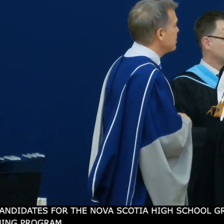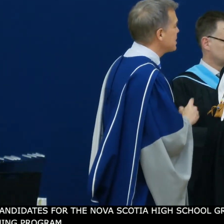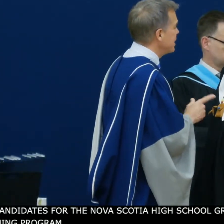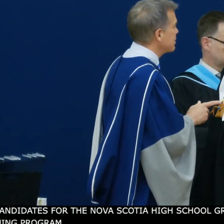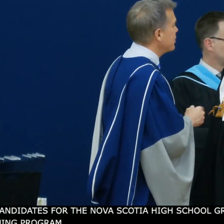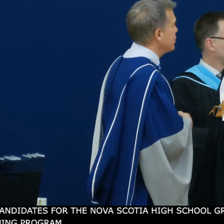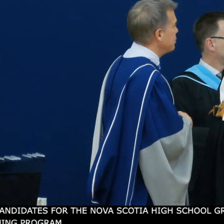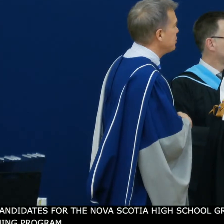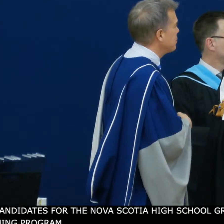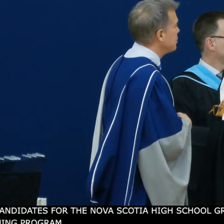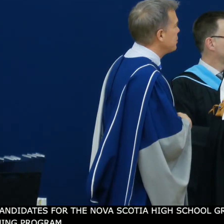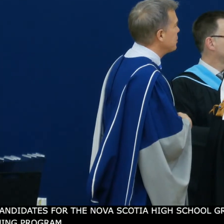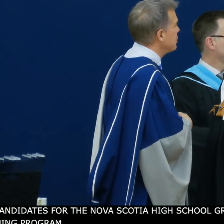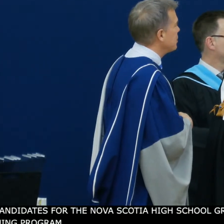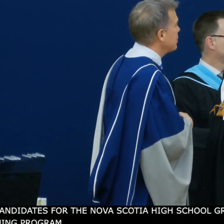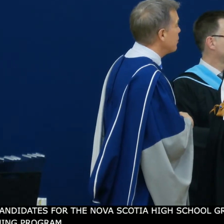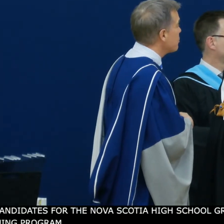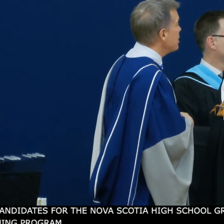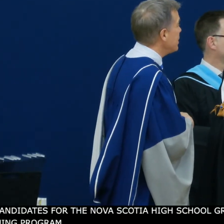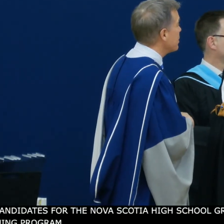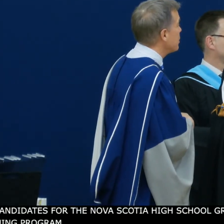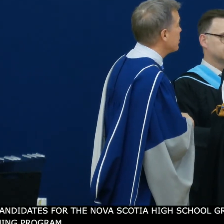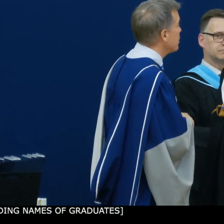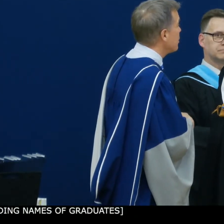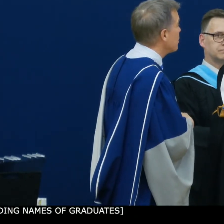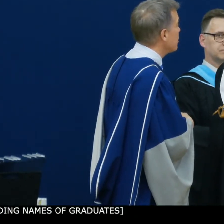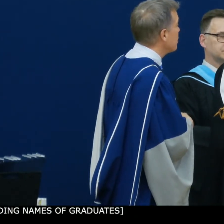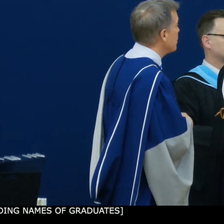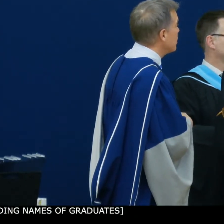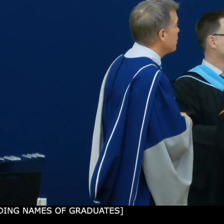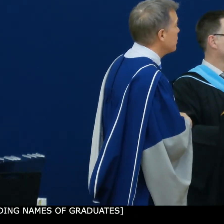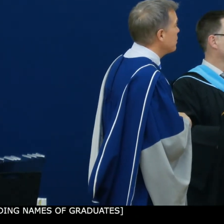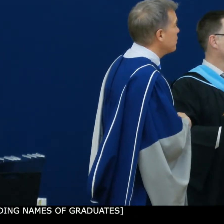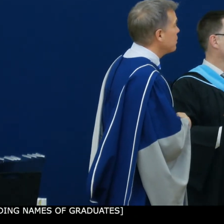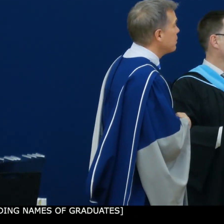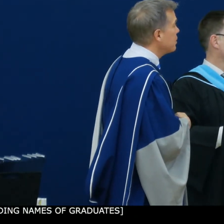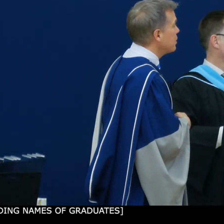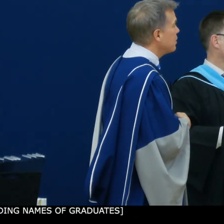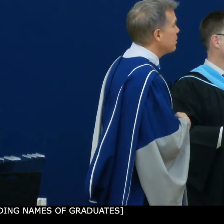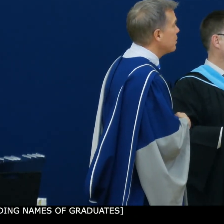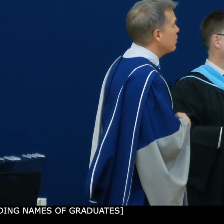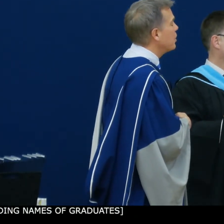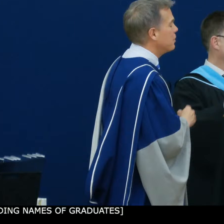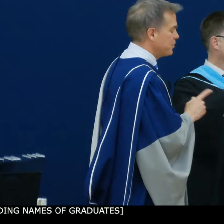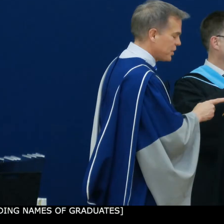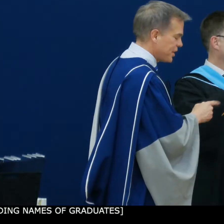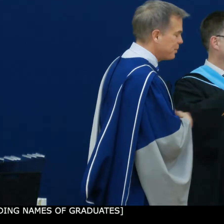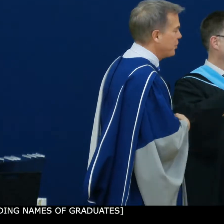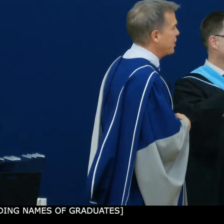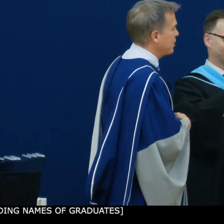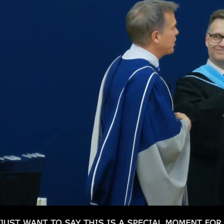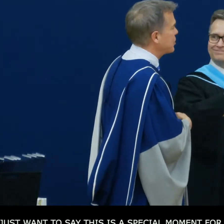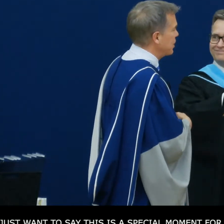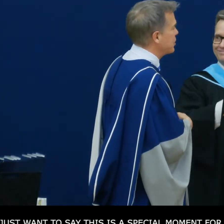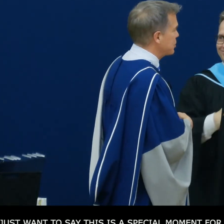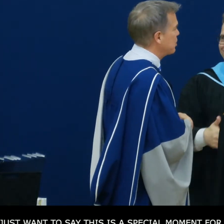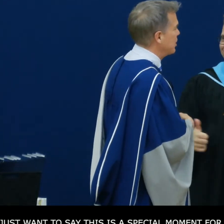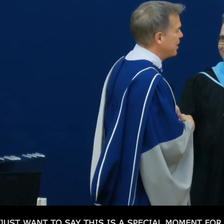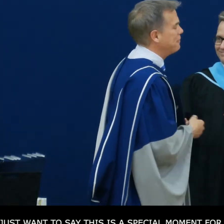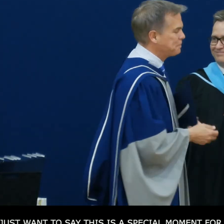I would just want to say that this is a special moment for this family because Charles and David are father and son.